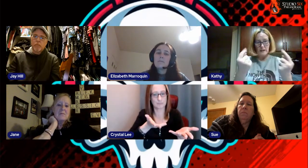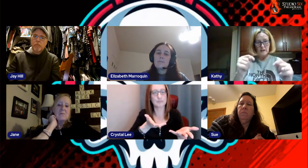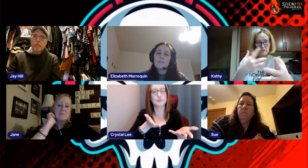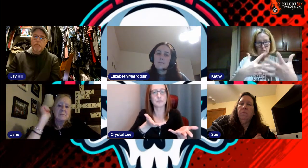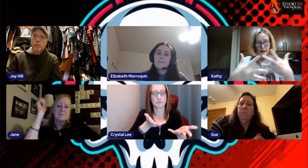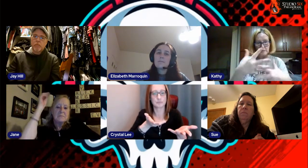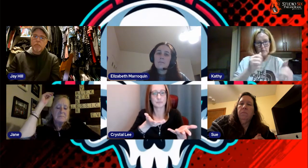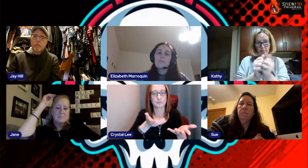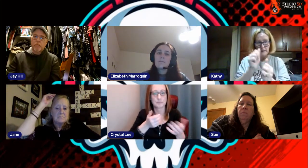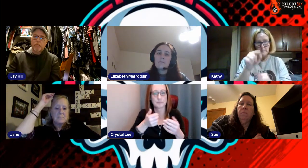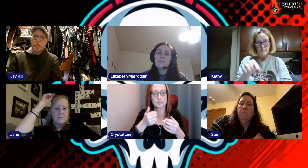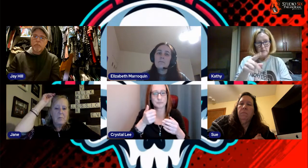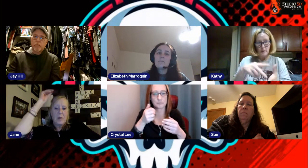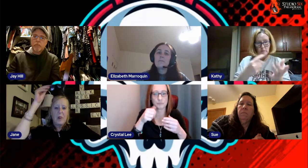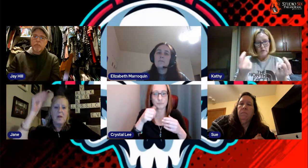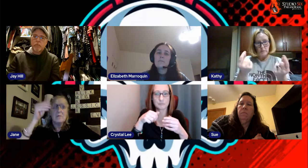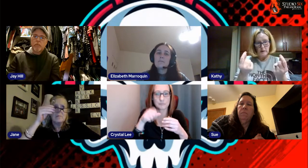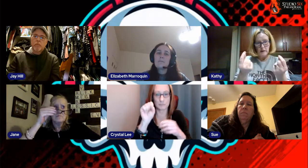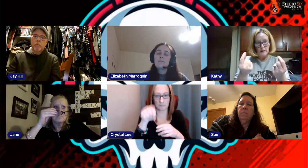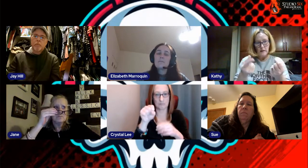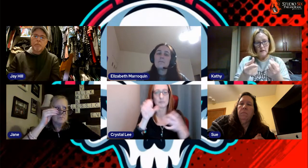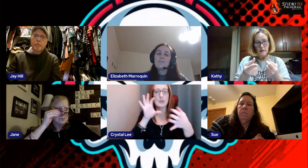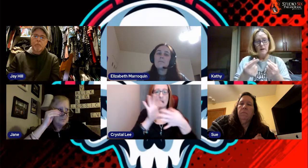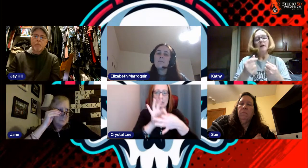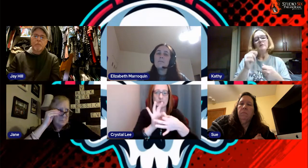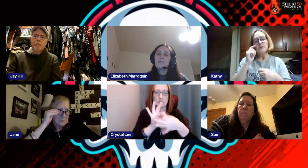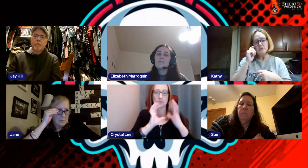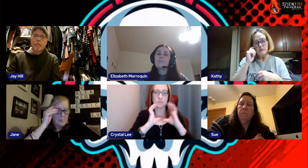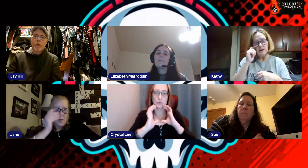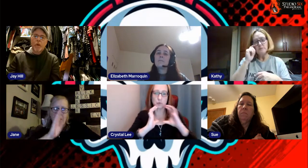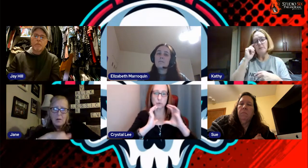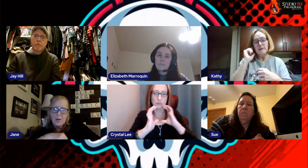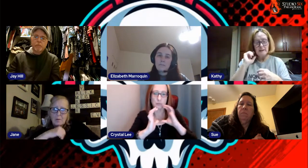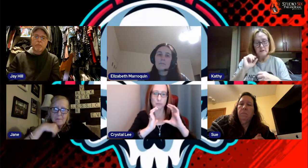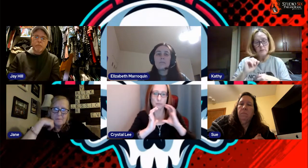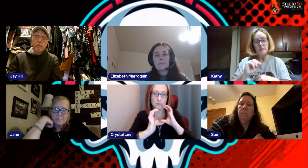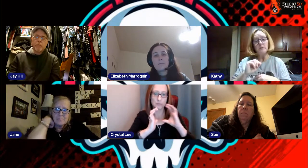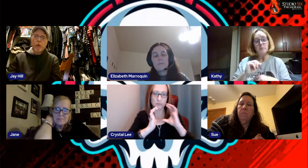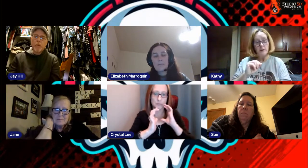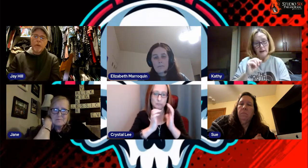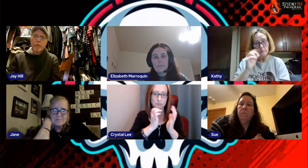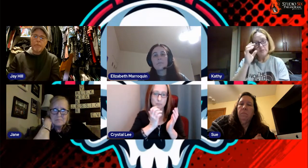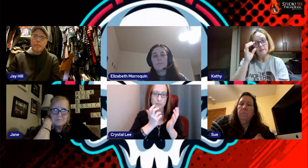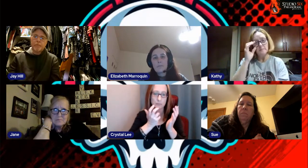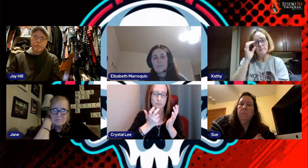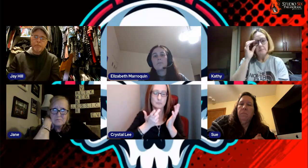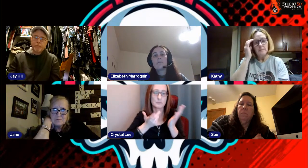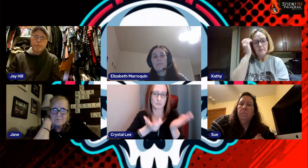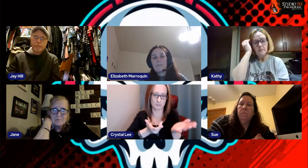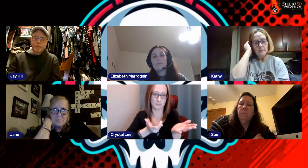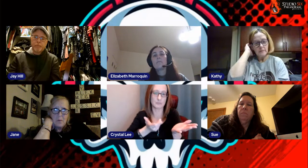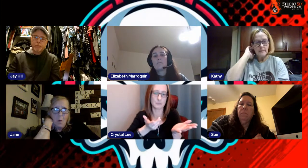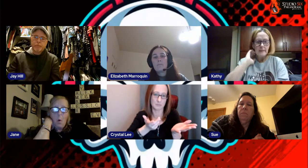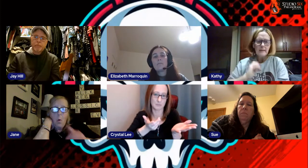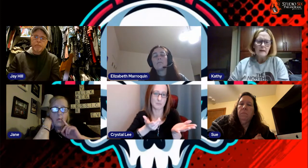you try to interact with them. Is that what you're doing? To interact with them, connect with them, communicate with them.